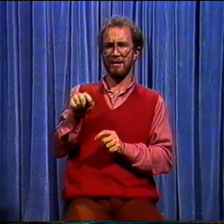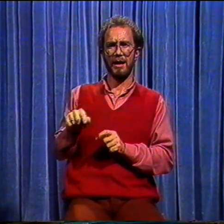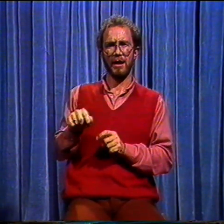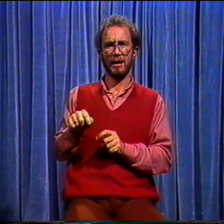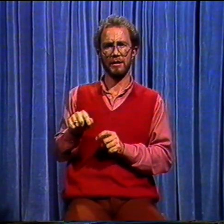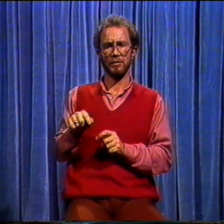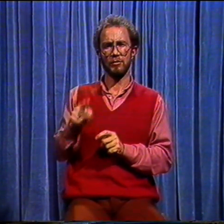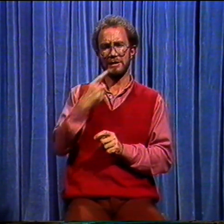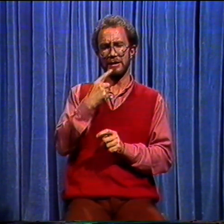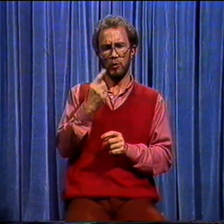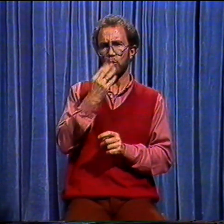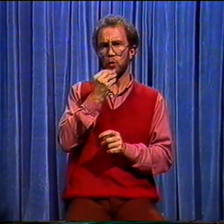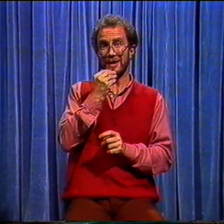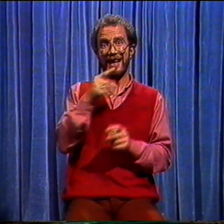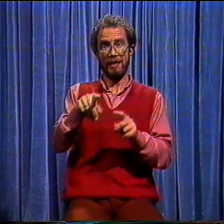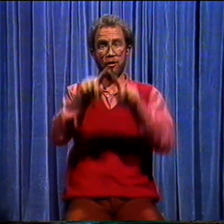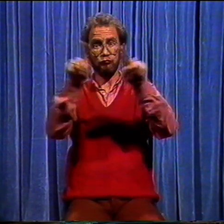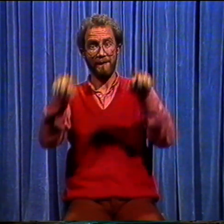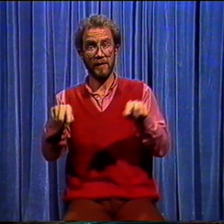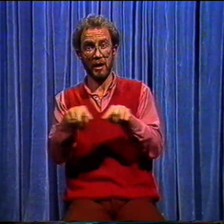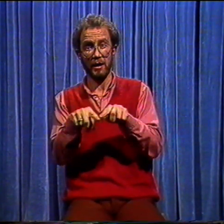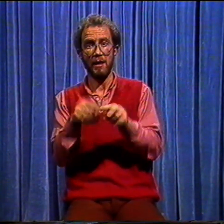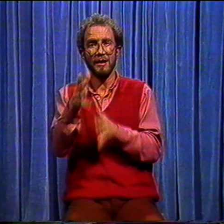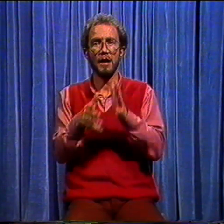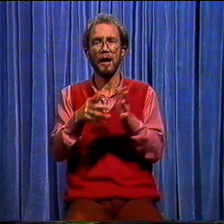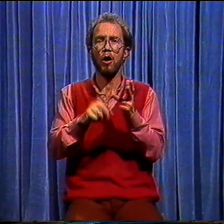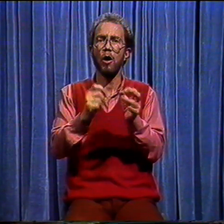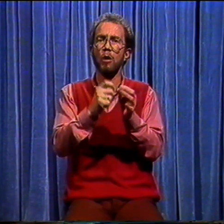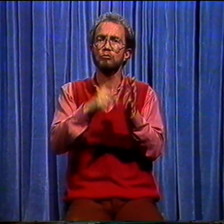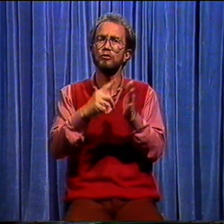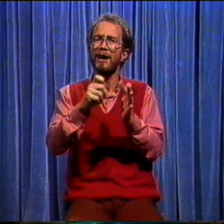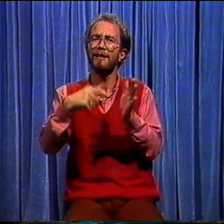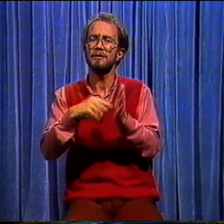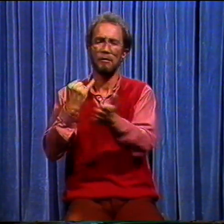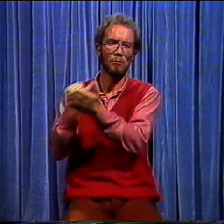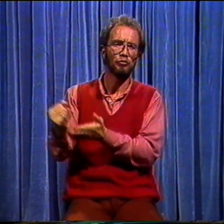You see there that we've used the sign in the graphic for object.